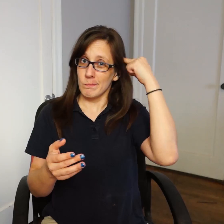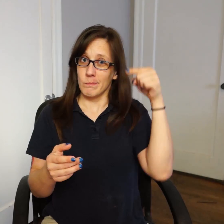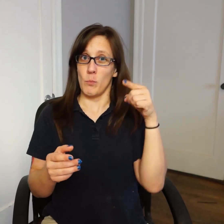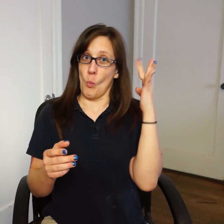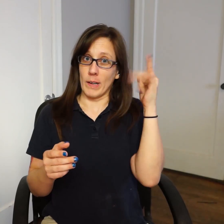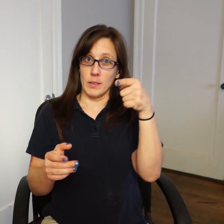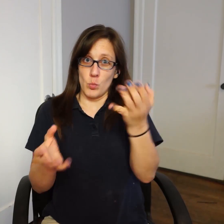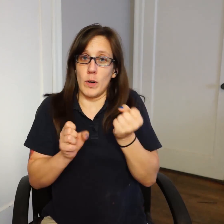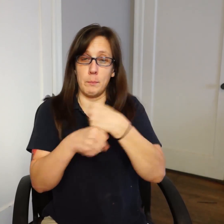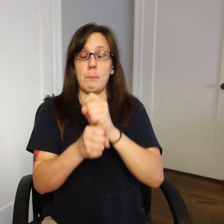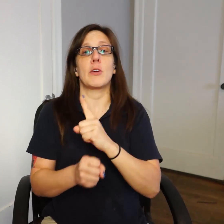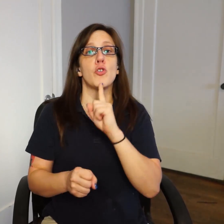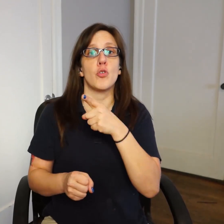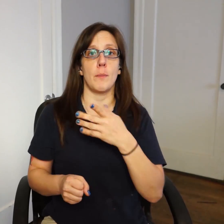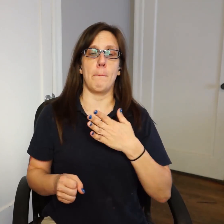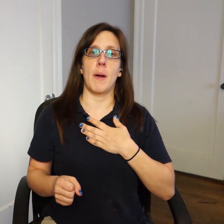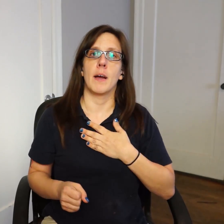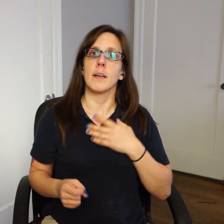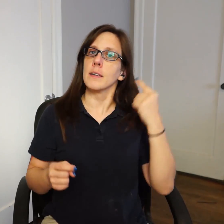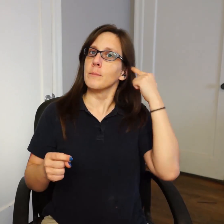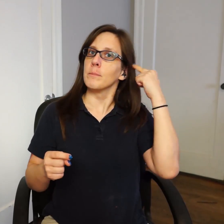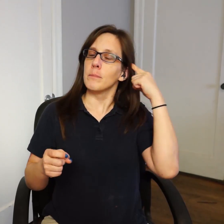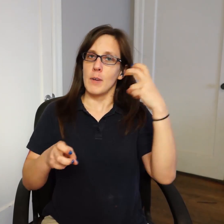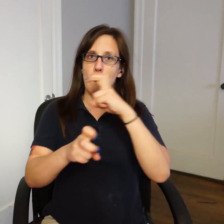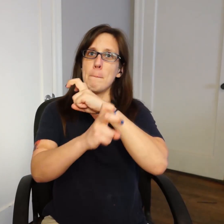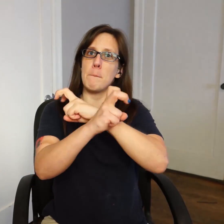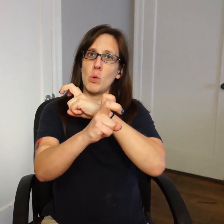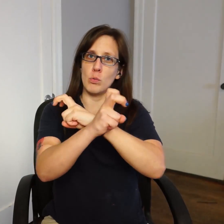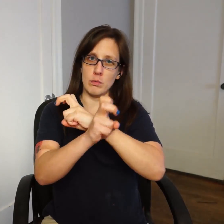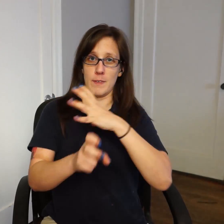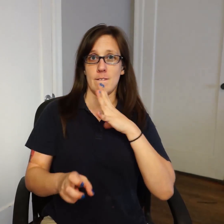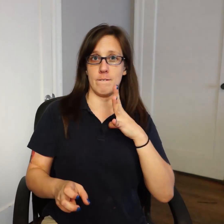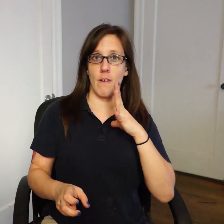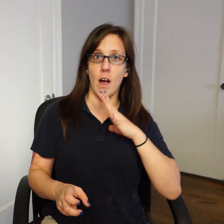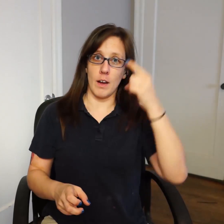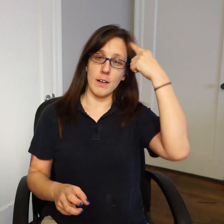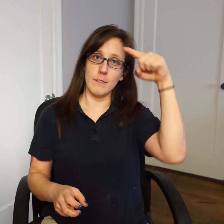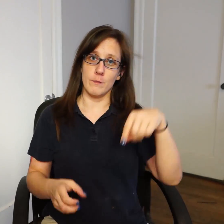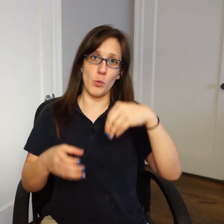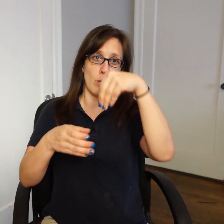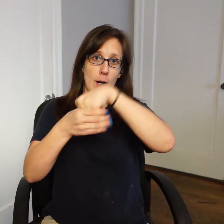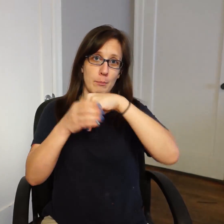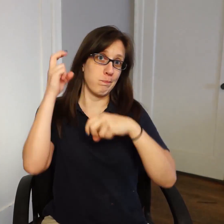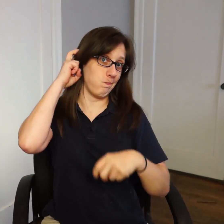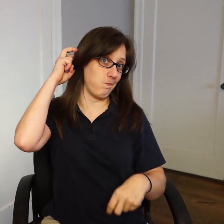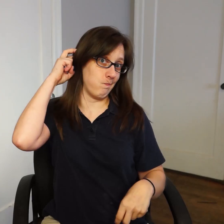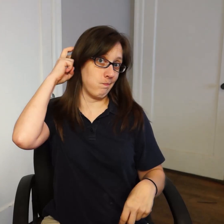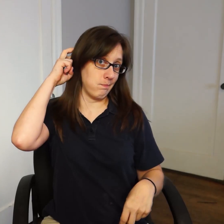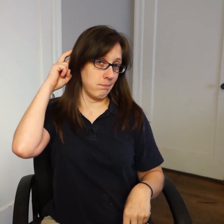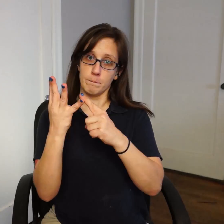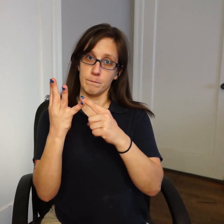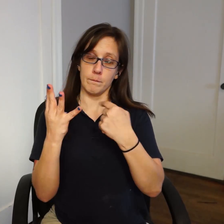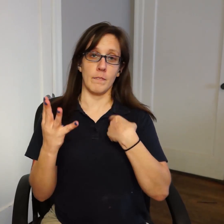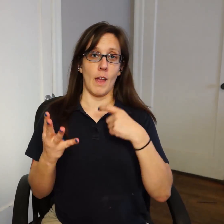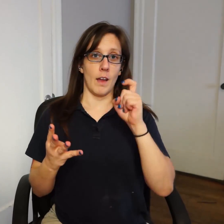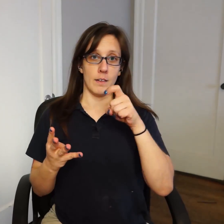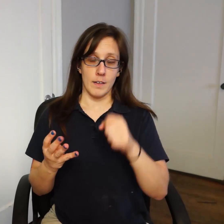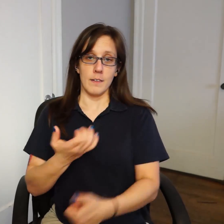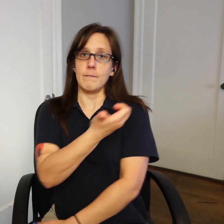head and make sure that there's not going to be a problem with doing the cochlear implant surgery. The fourth thing that I need to do is go